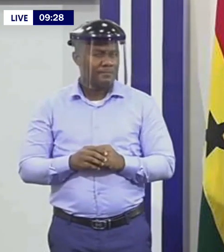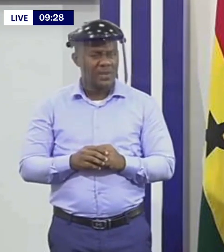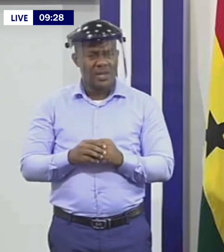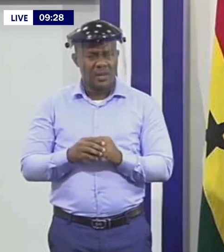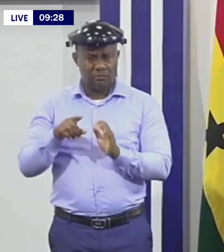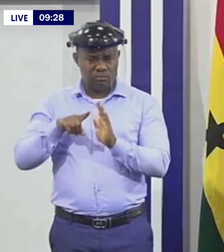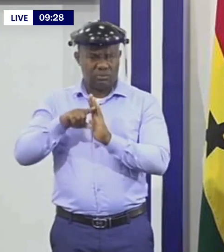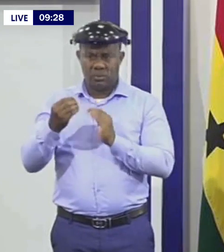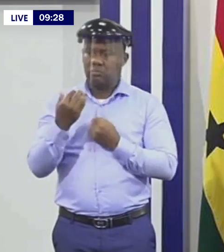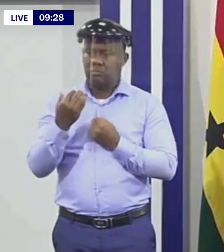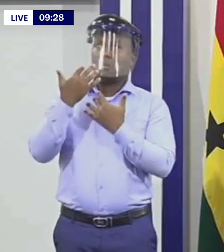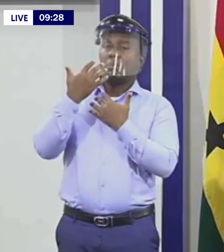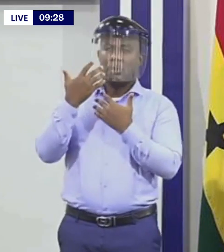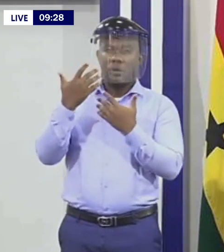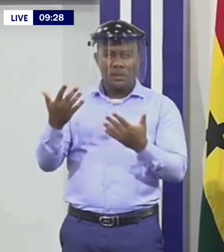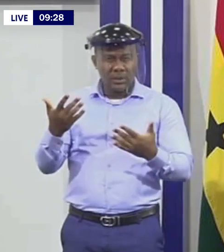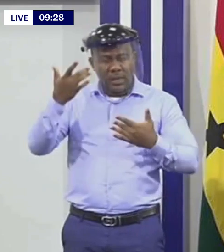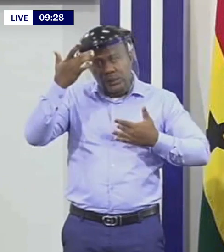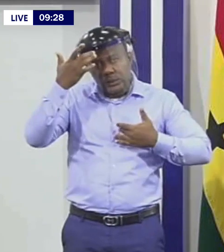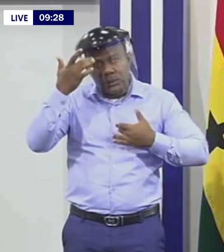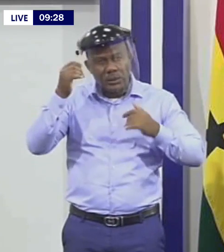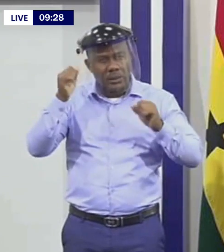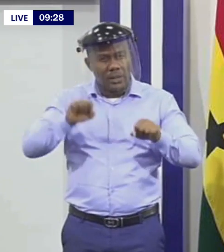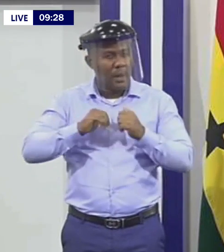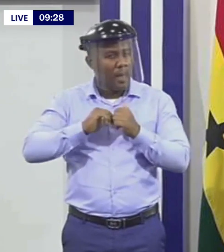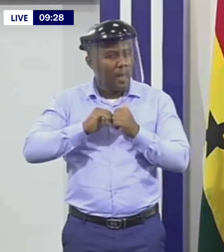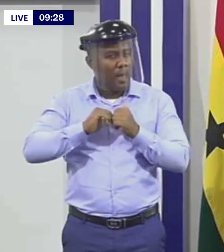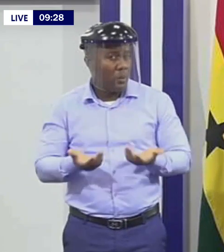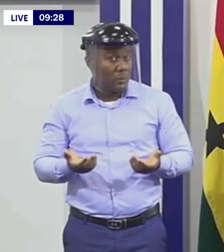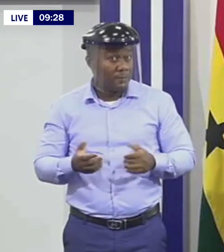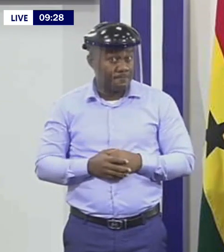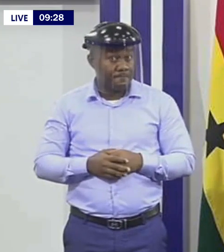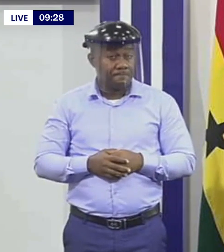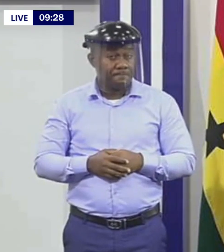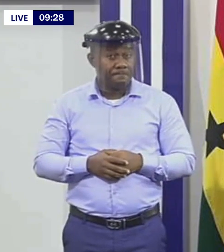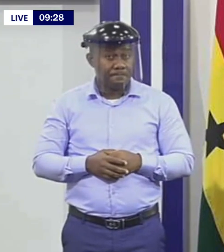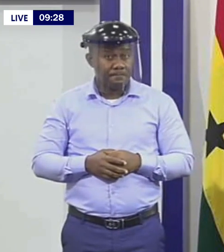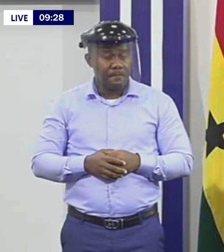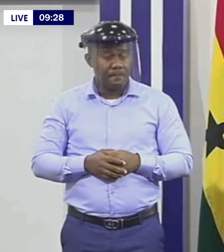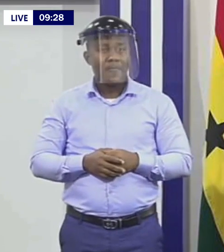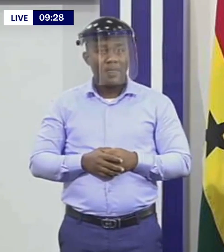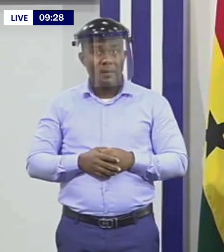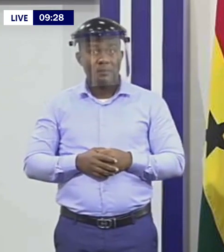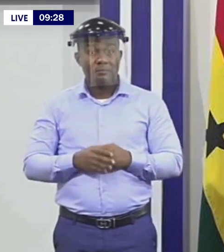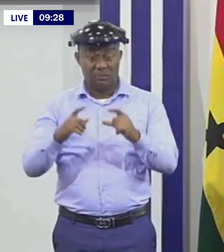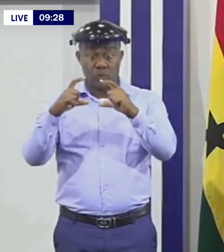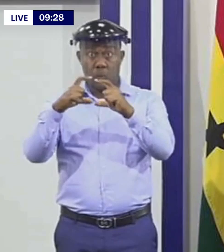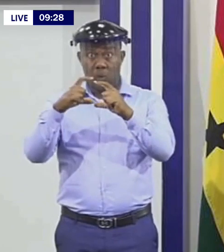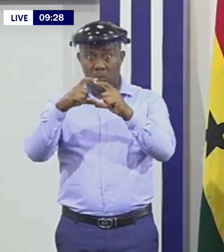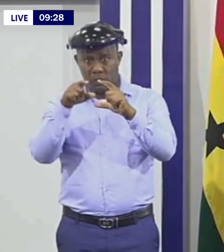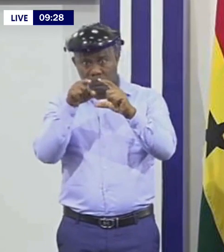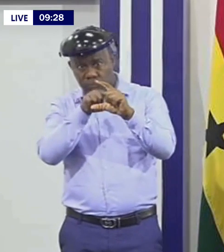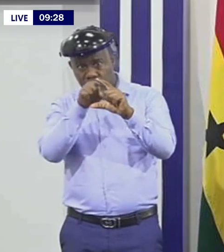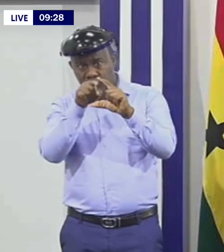The virus of COVID-19, which is the SARS-CoV-2, grows in a specific type of cells, and how they penetrate,